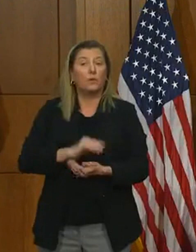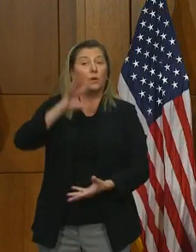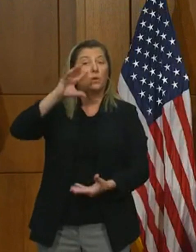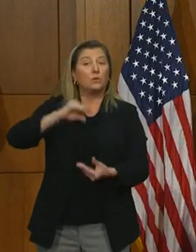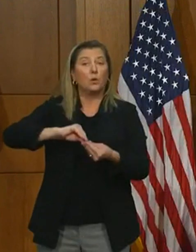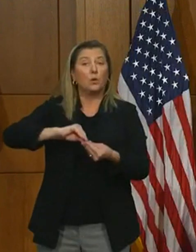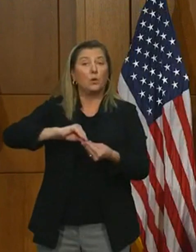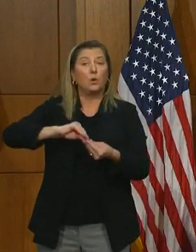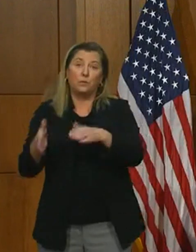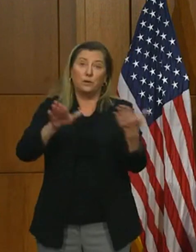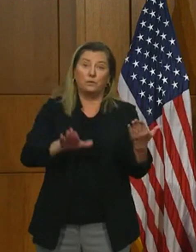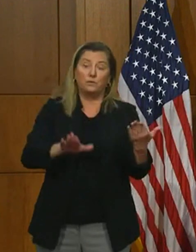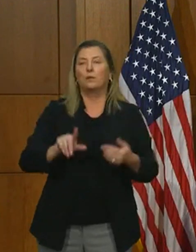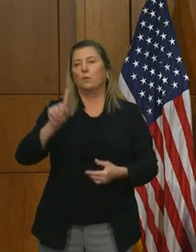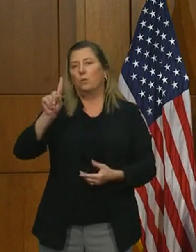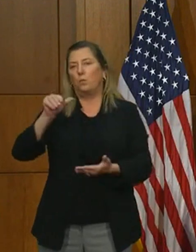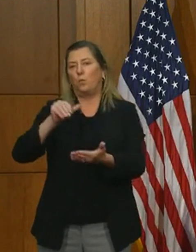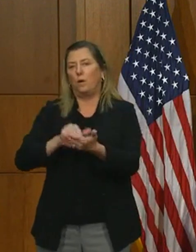deaths stand at